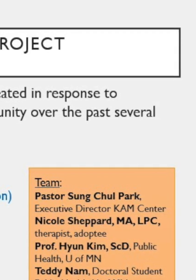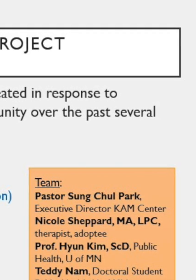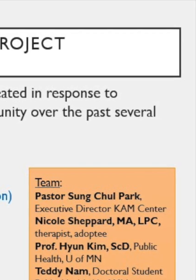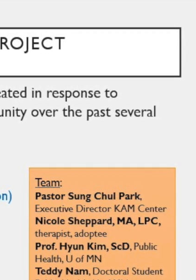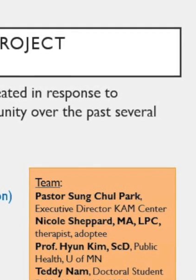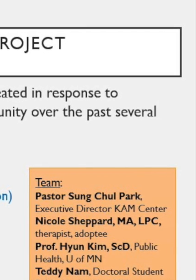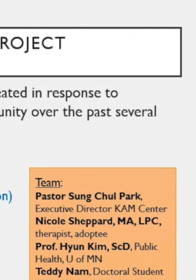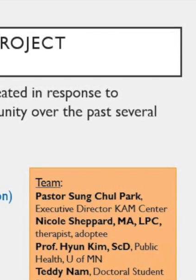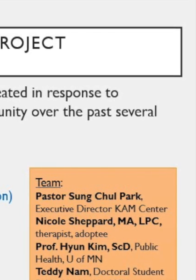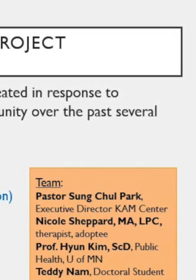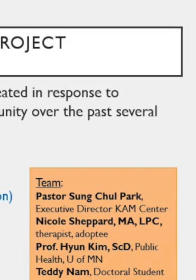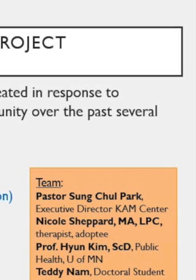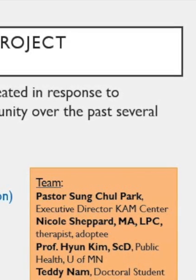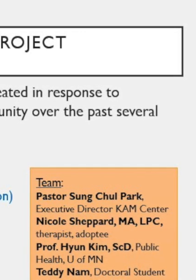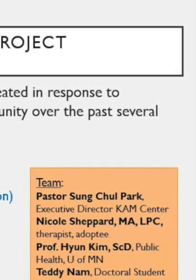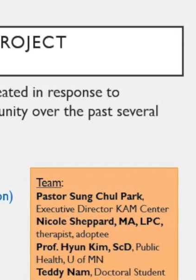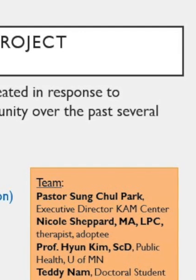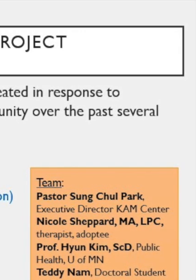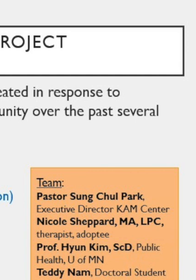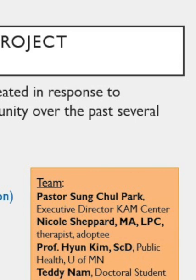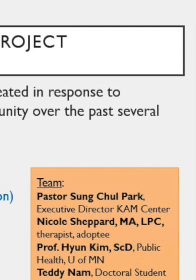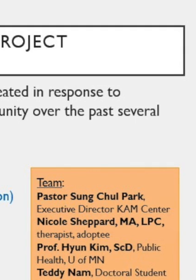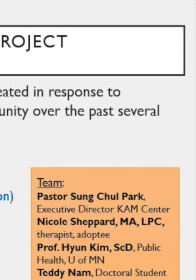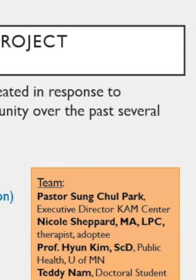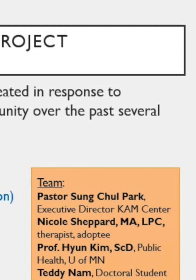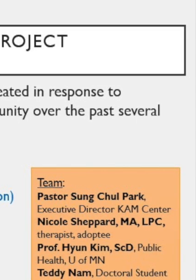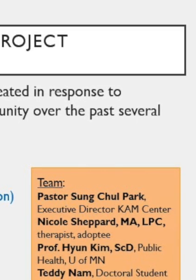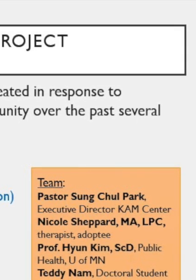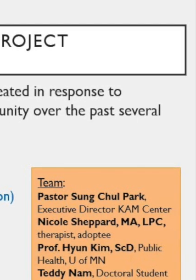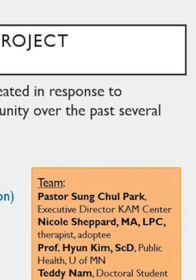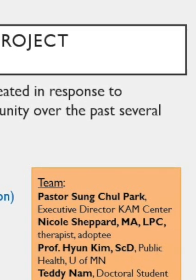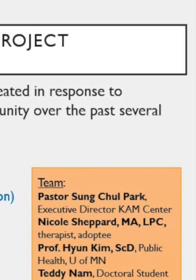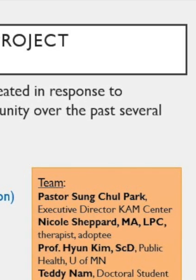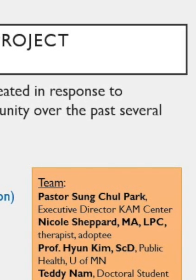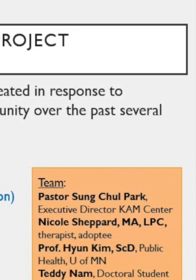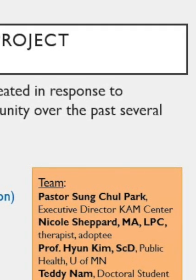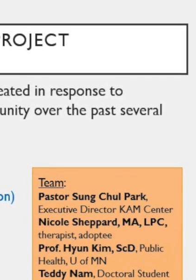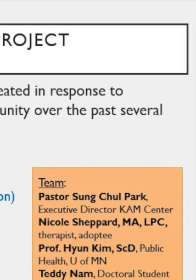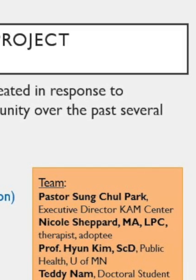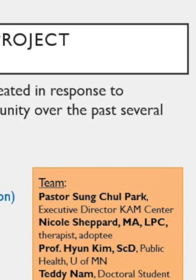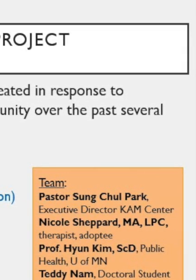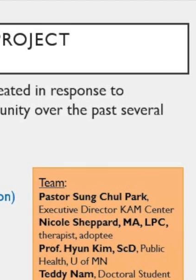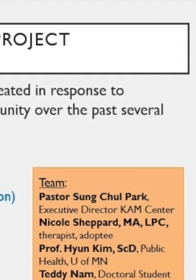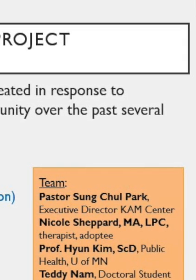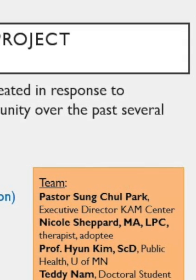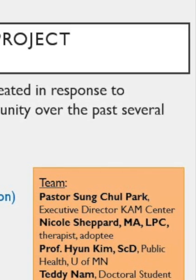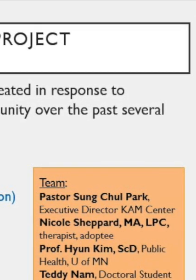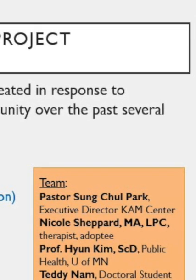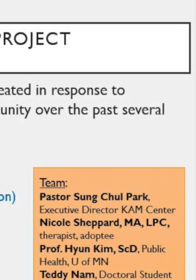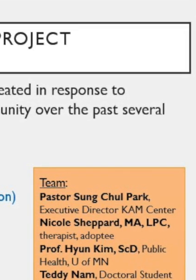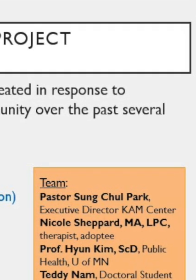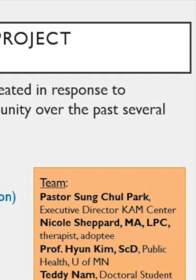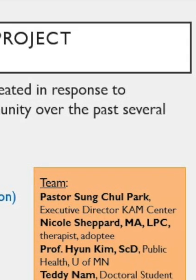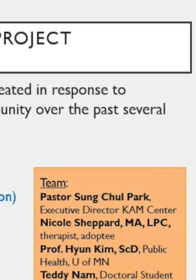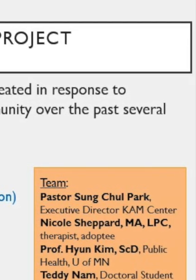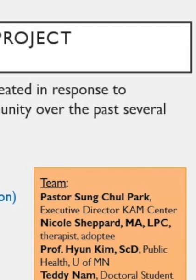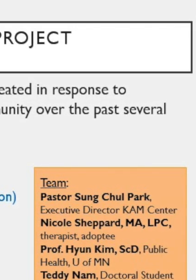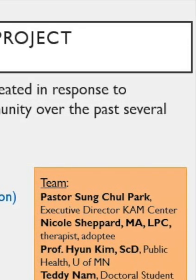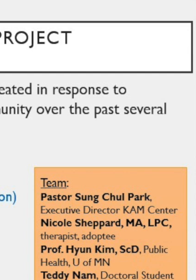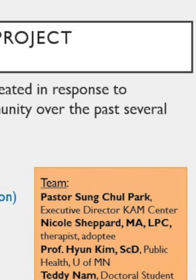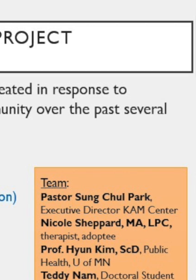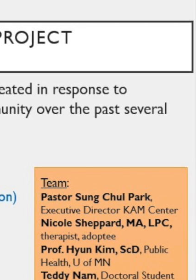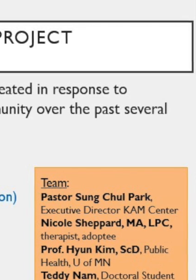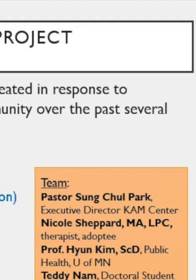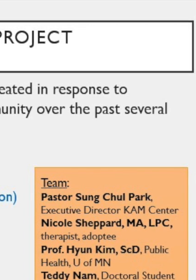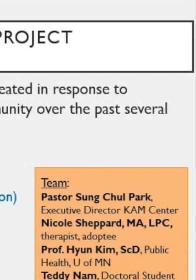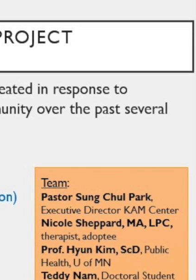Health. We are also working with 3 other Asian American organizations, and we're able to get a grant because we're partnering with some other organizations